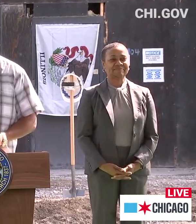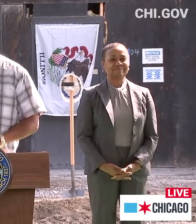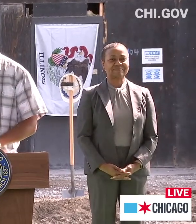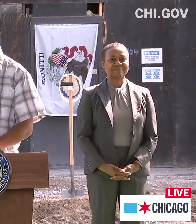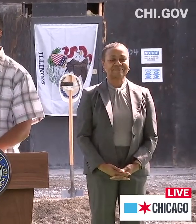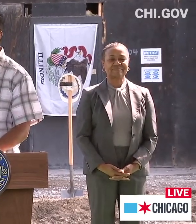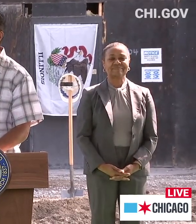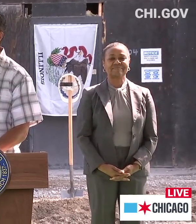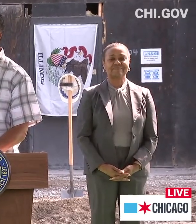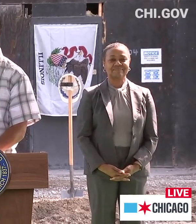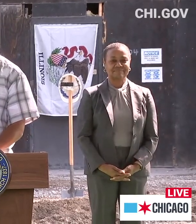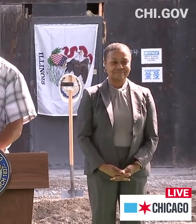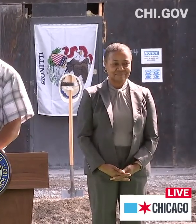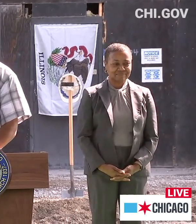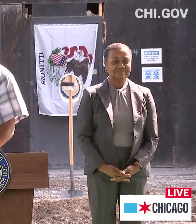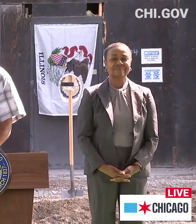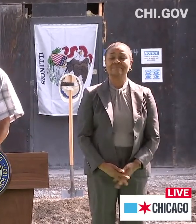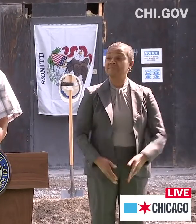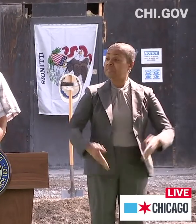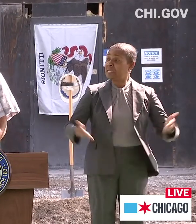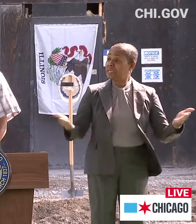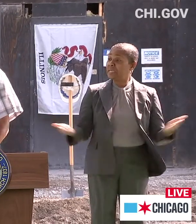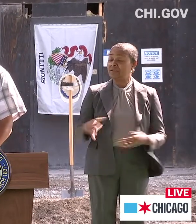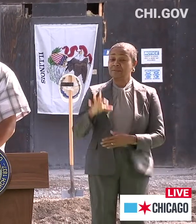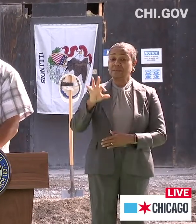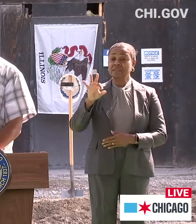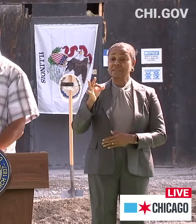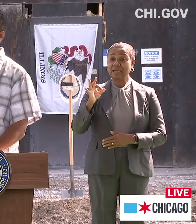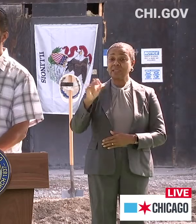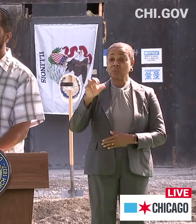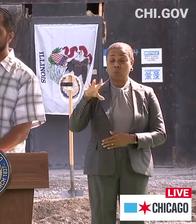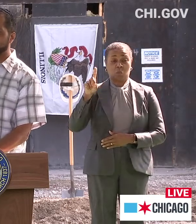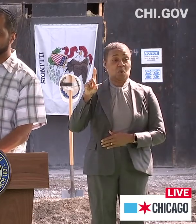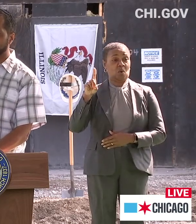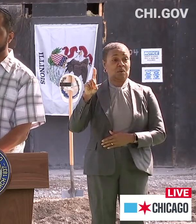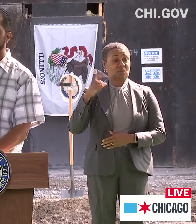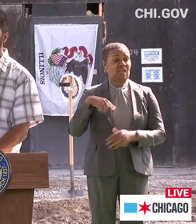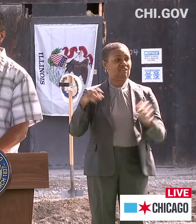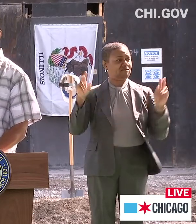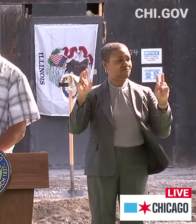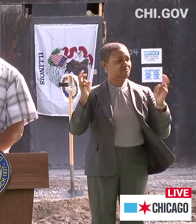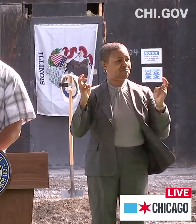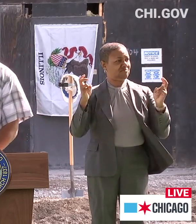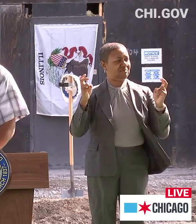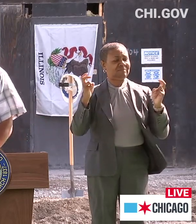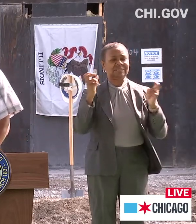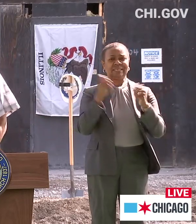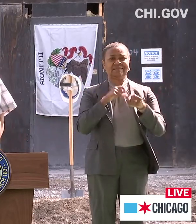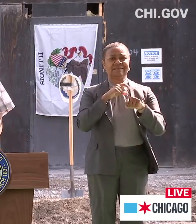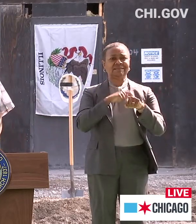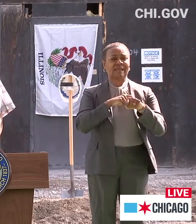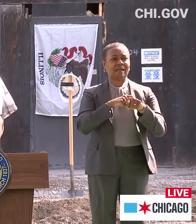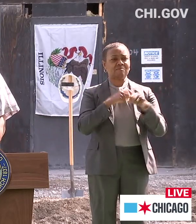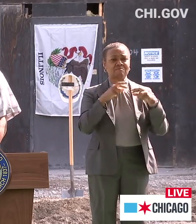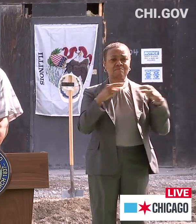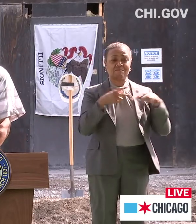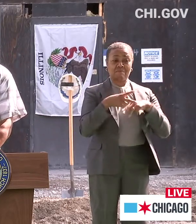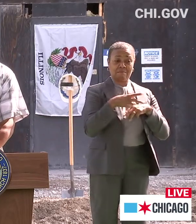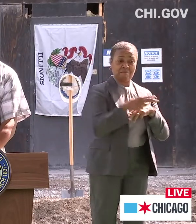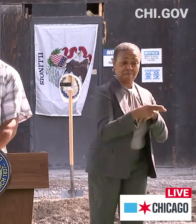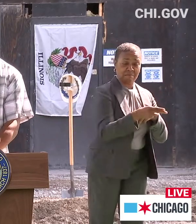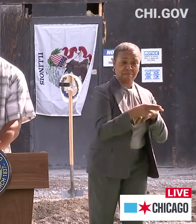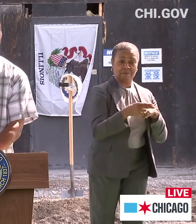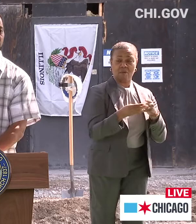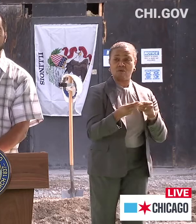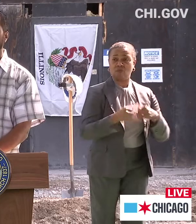You know, we have a saying here in the Ninth Ward, every time we have a ribbon cutting, groundbreaking, or whatever it